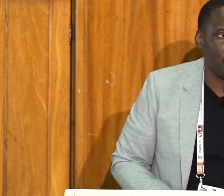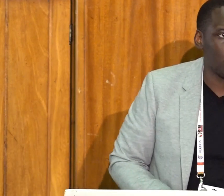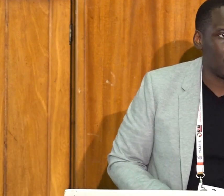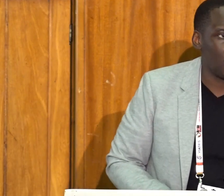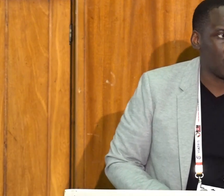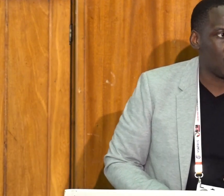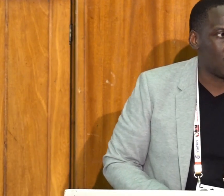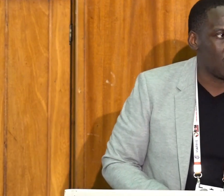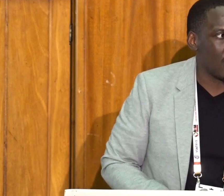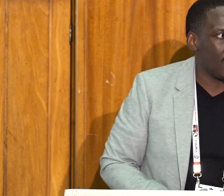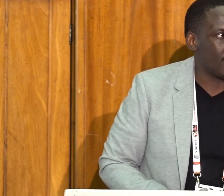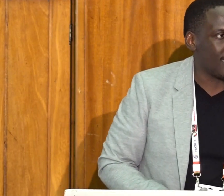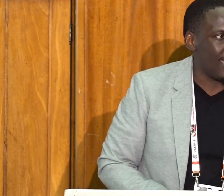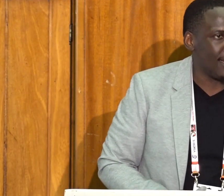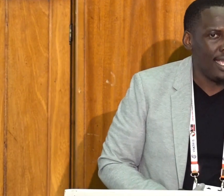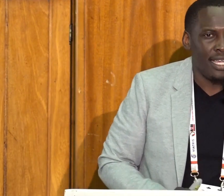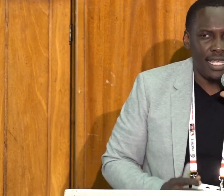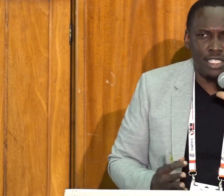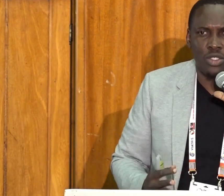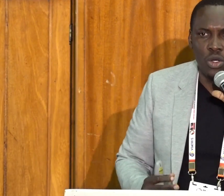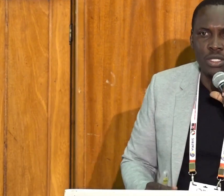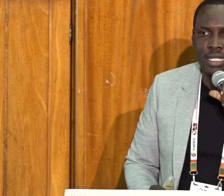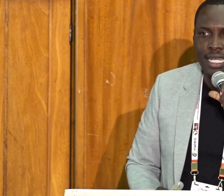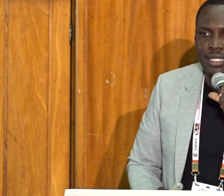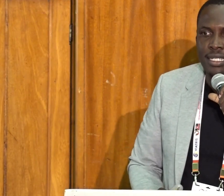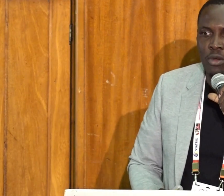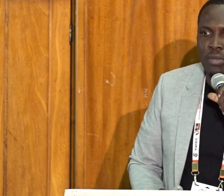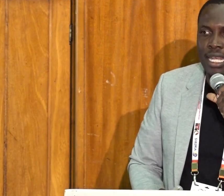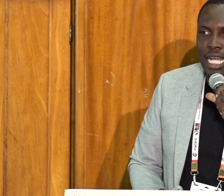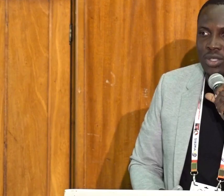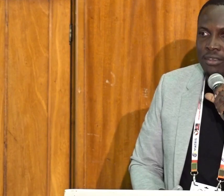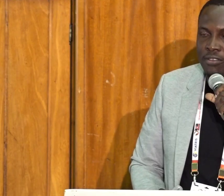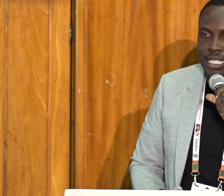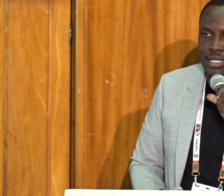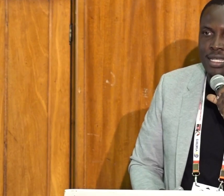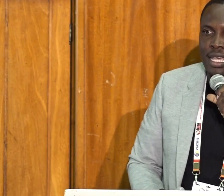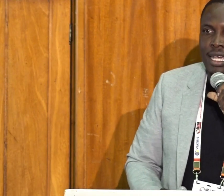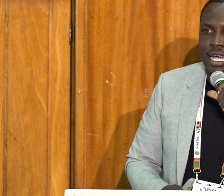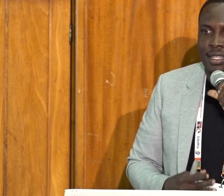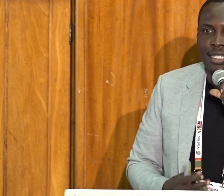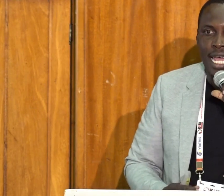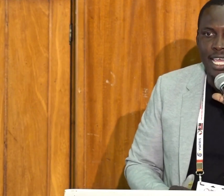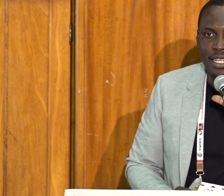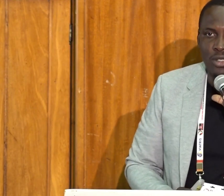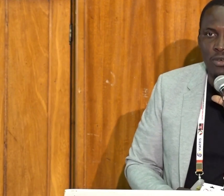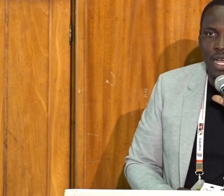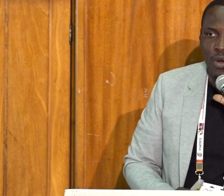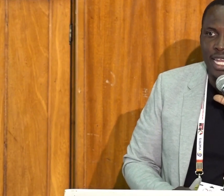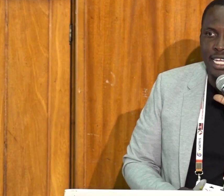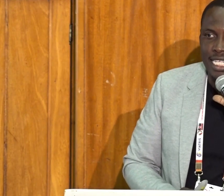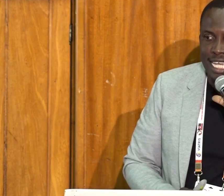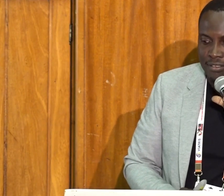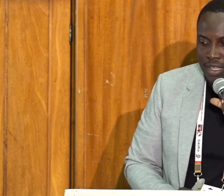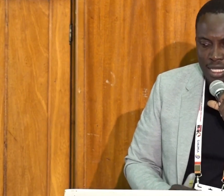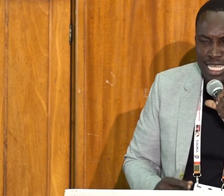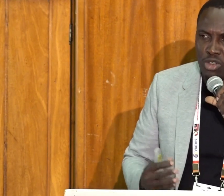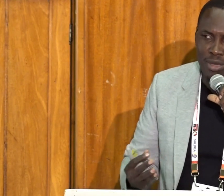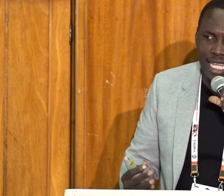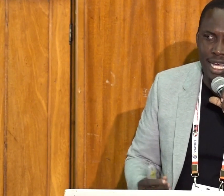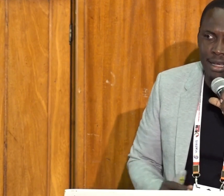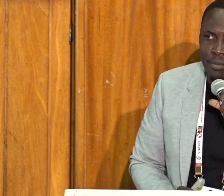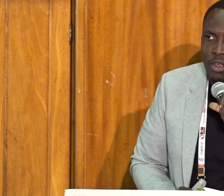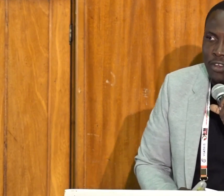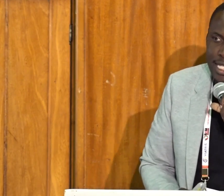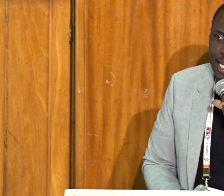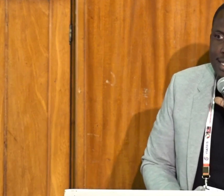systematic reviews that was done that shows that women actually face this high risk of acquiring HIV. There are so